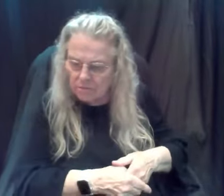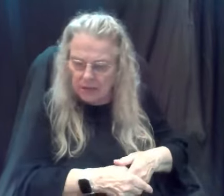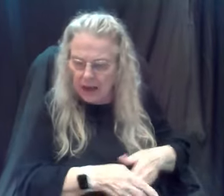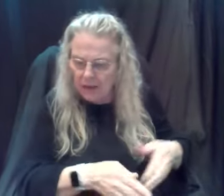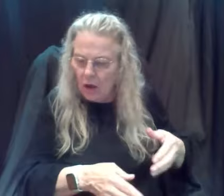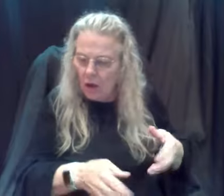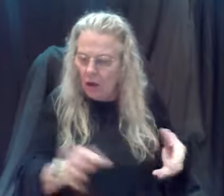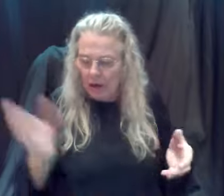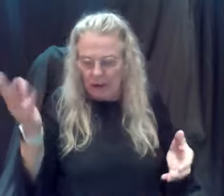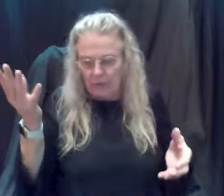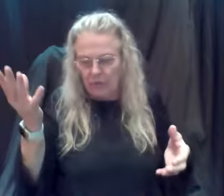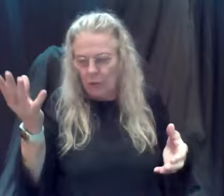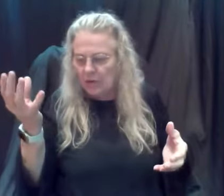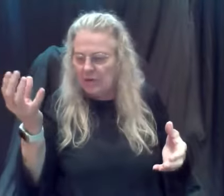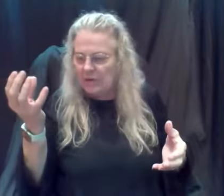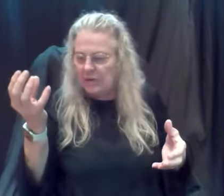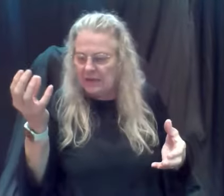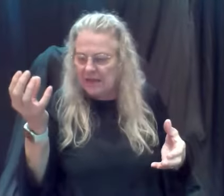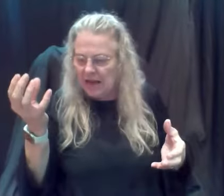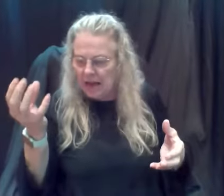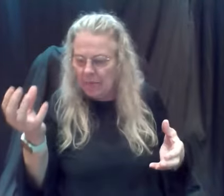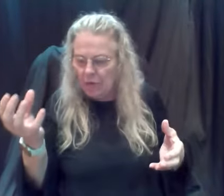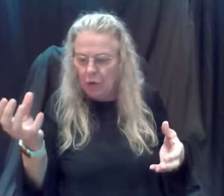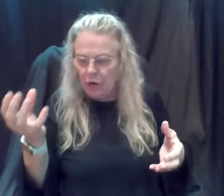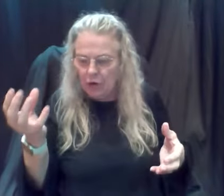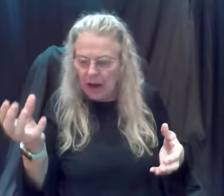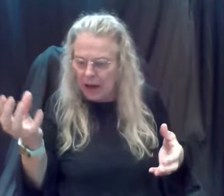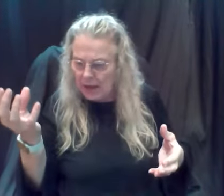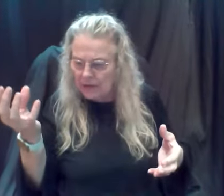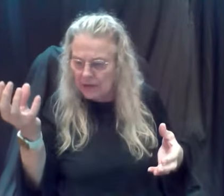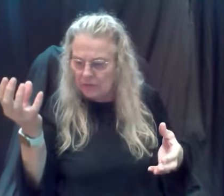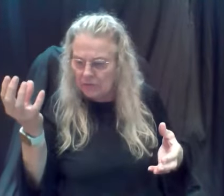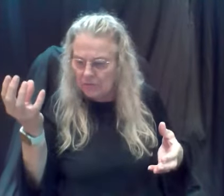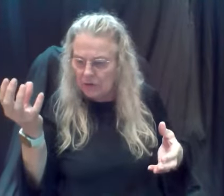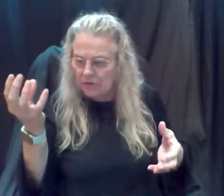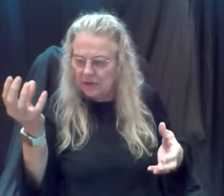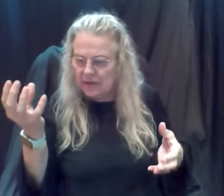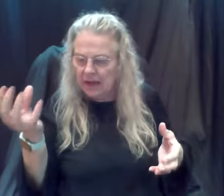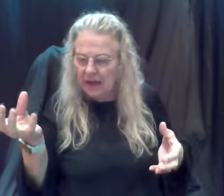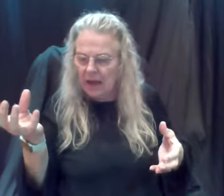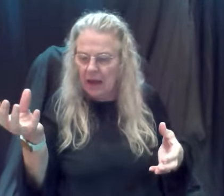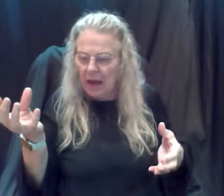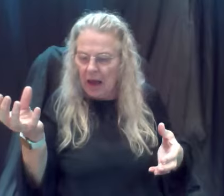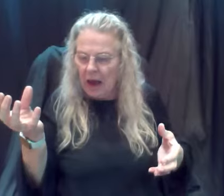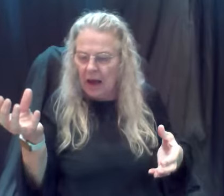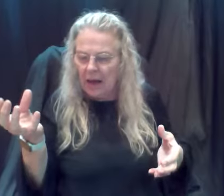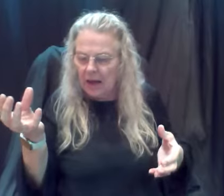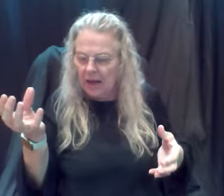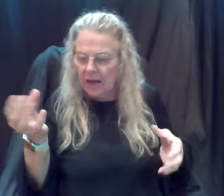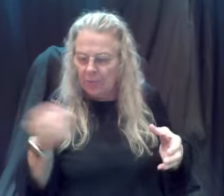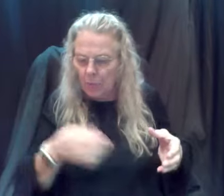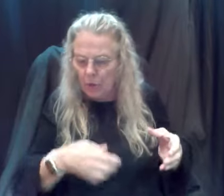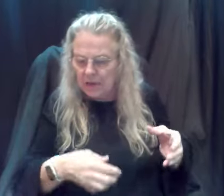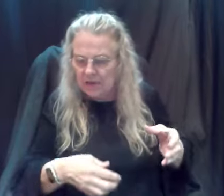And the word seek him though your eyes don't see. I like it more to say,